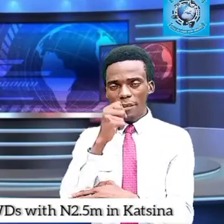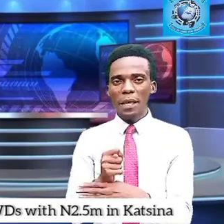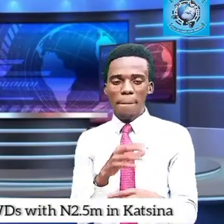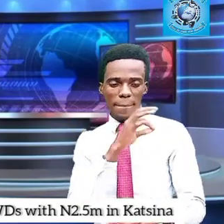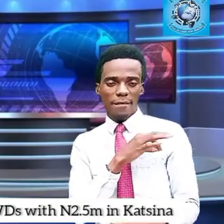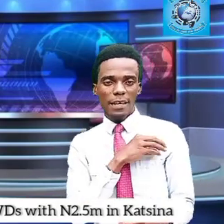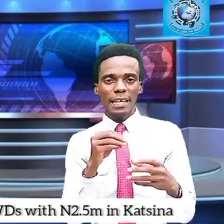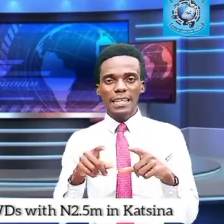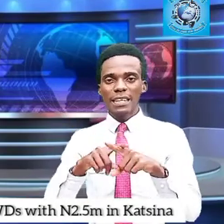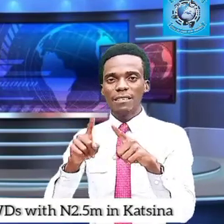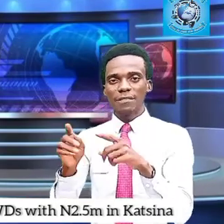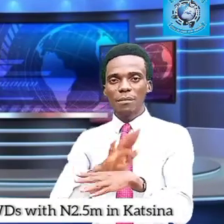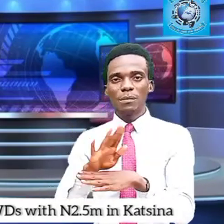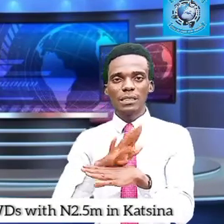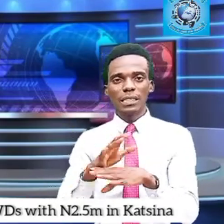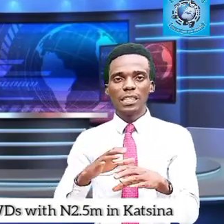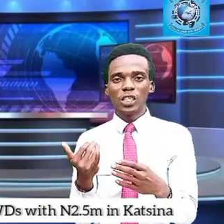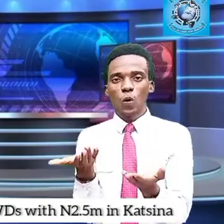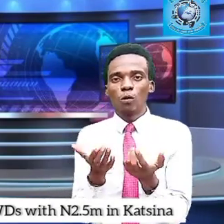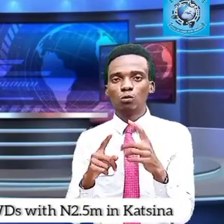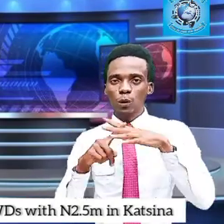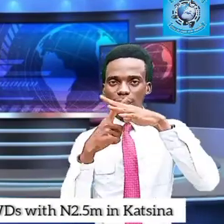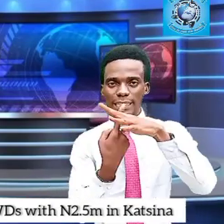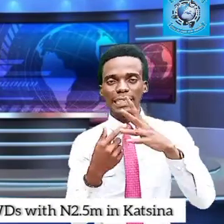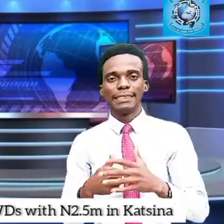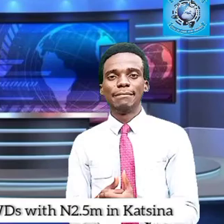enterprises they intend to establish.